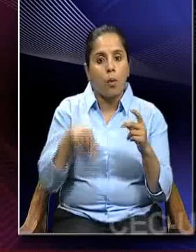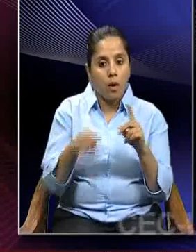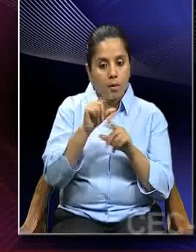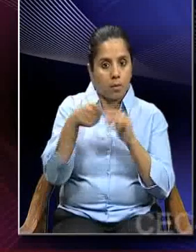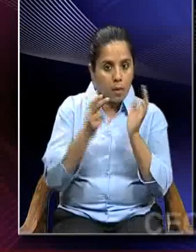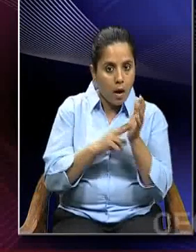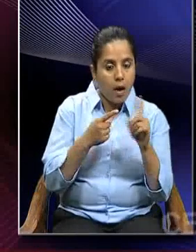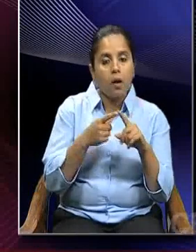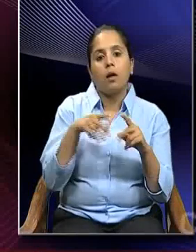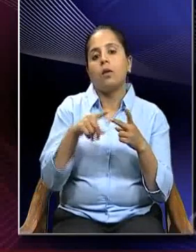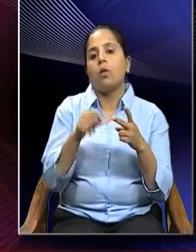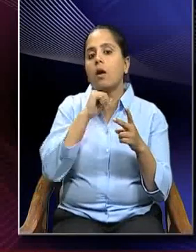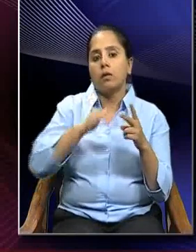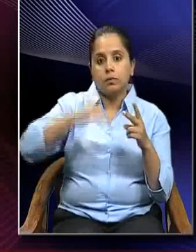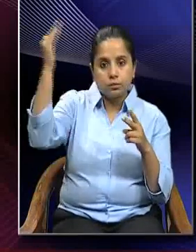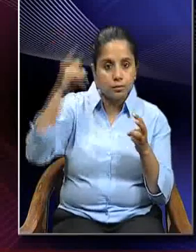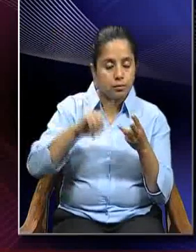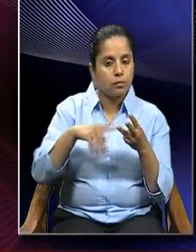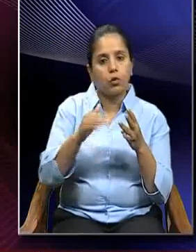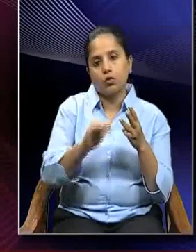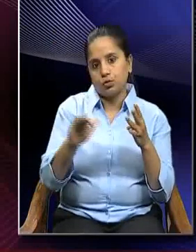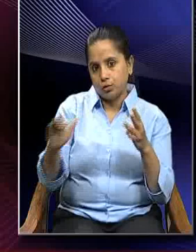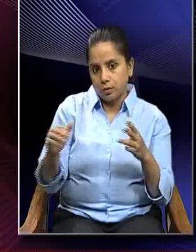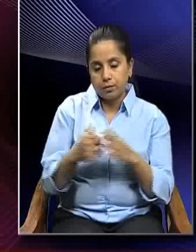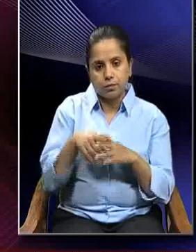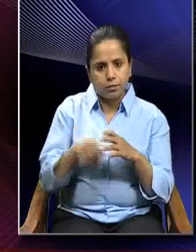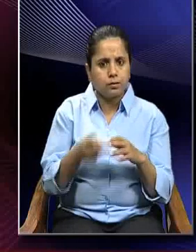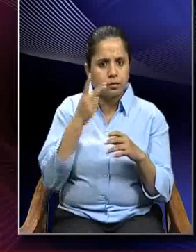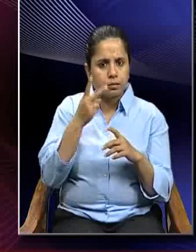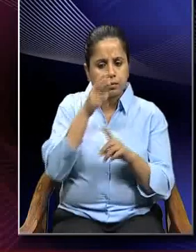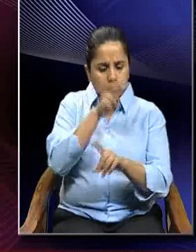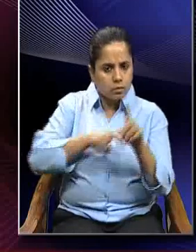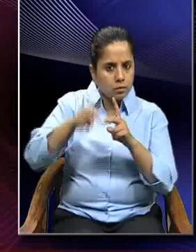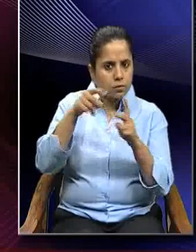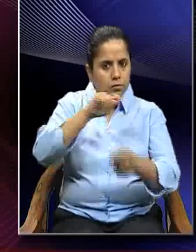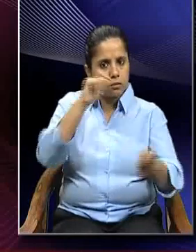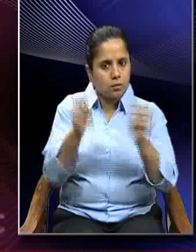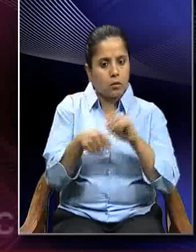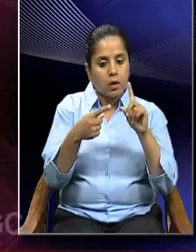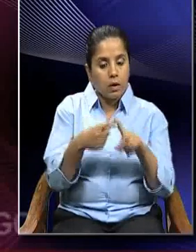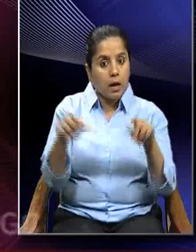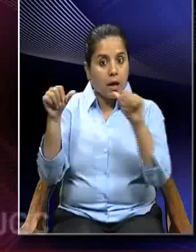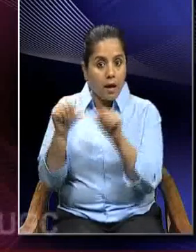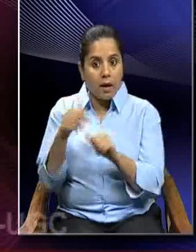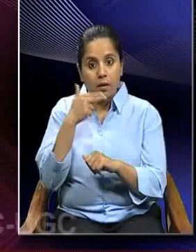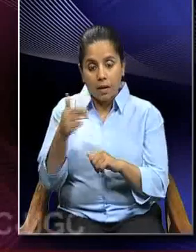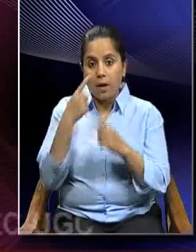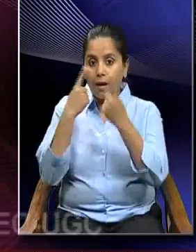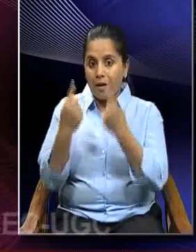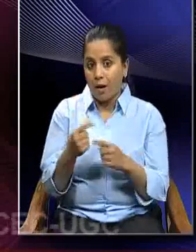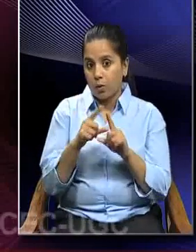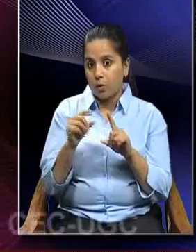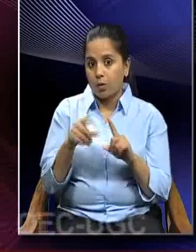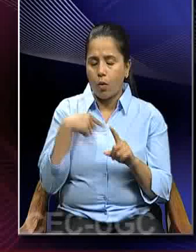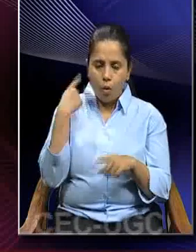and child. So when we conduct transaction analysis, or what you call as TA, in that we